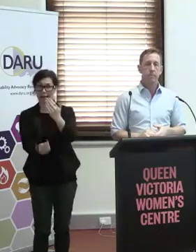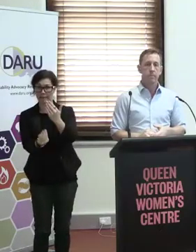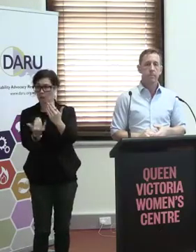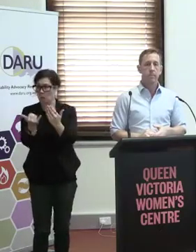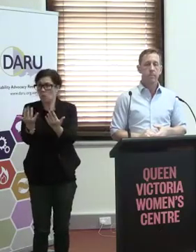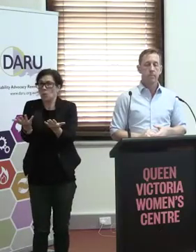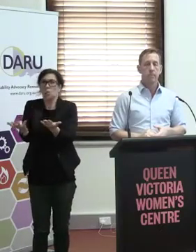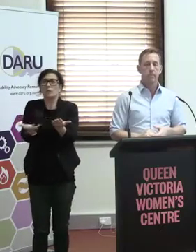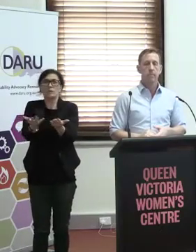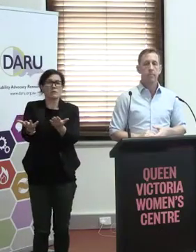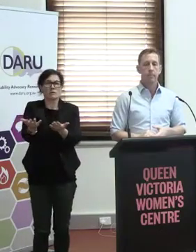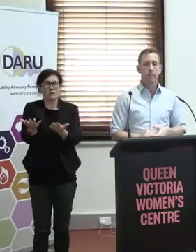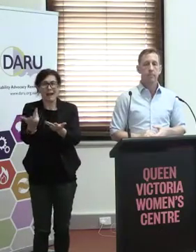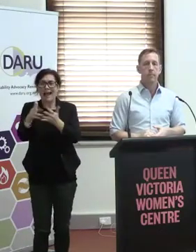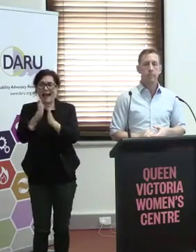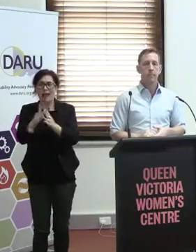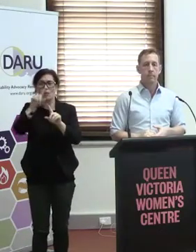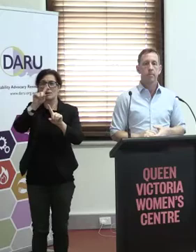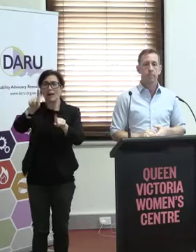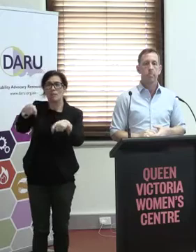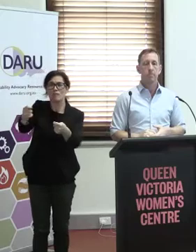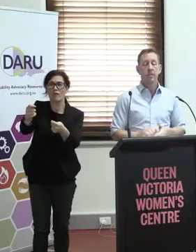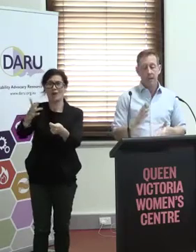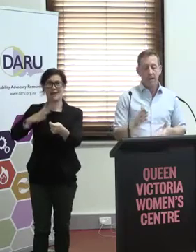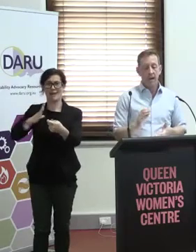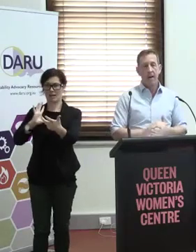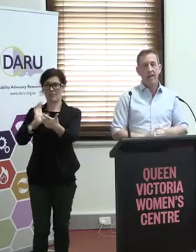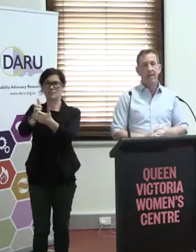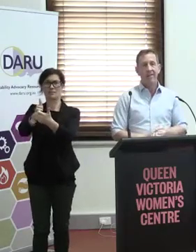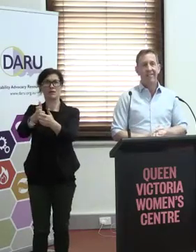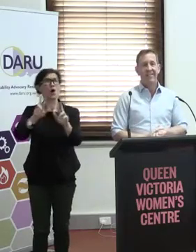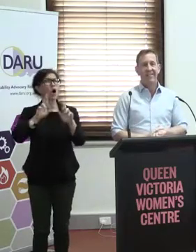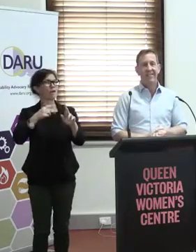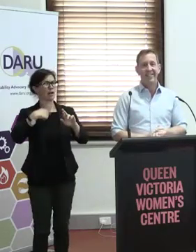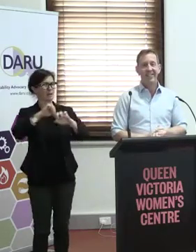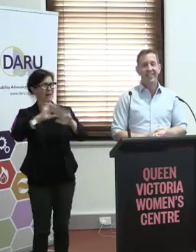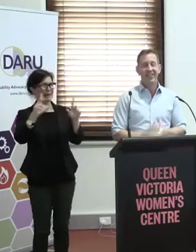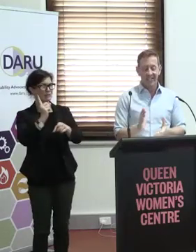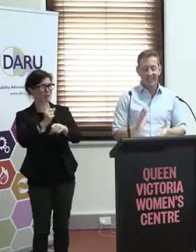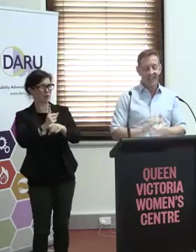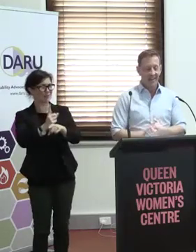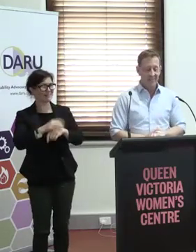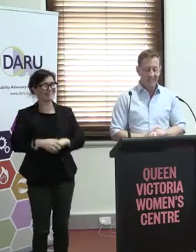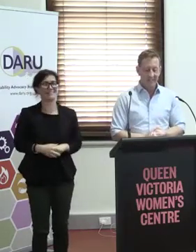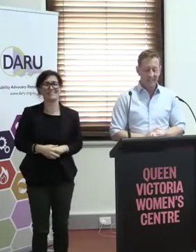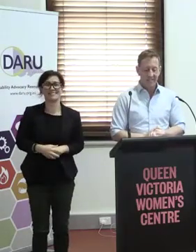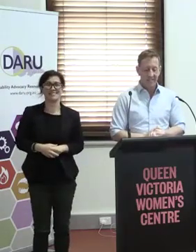services, to provide that need. Yeah. I hope I make myself clear. No,